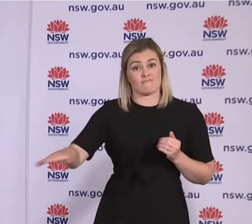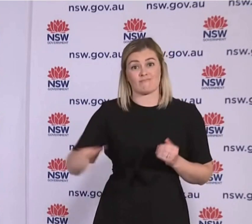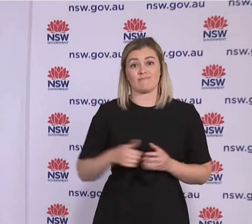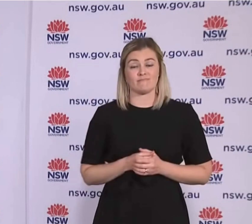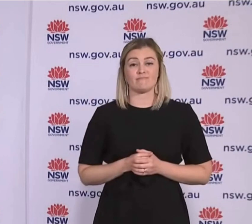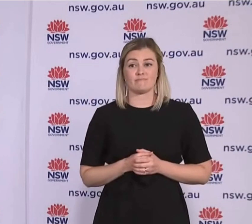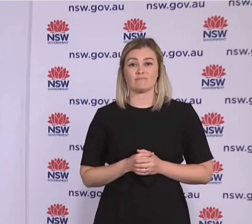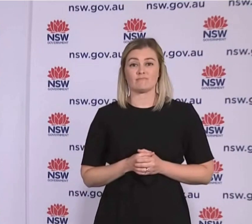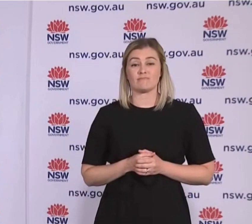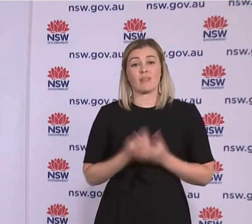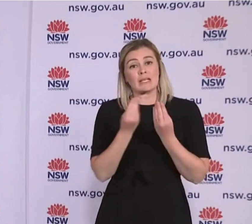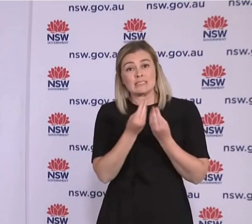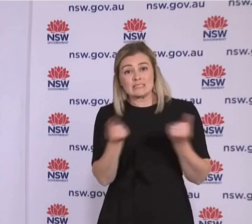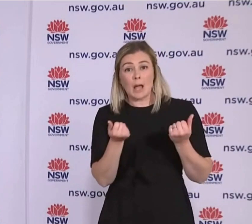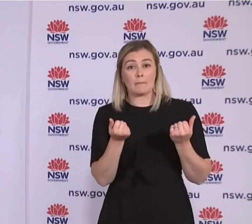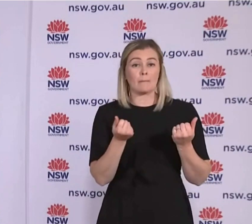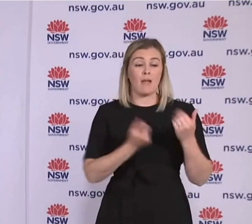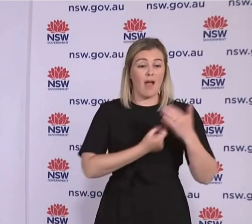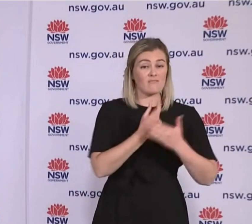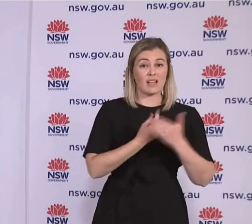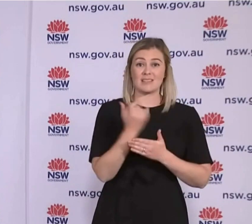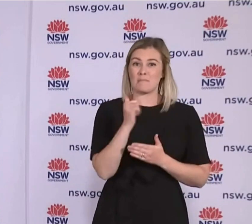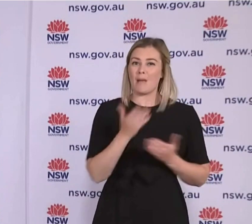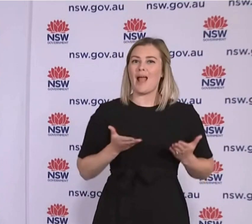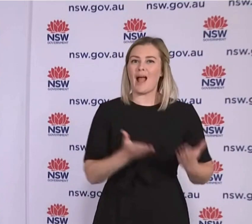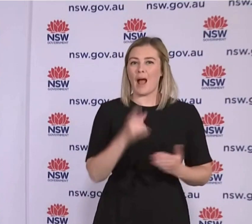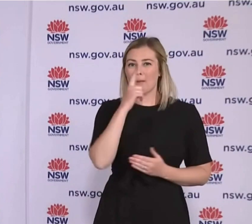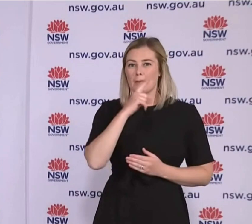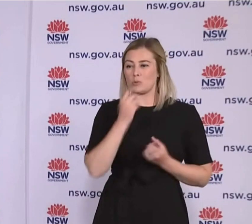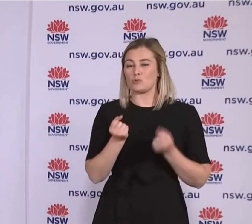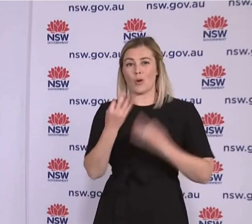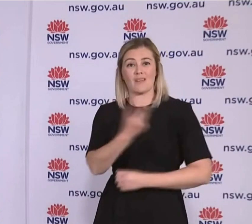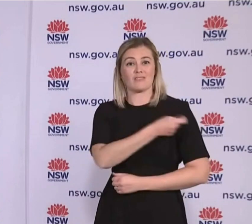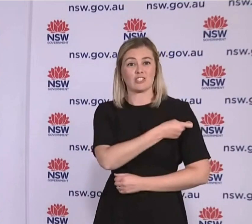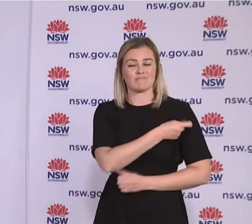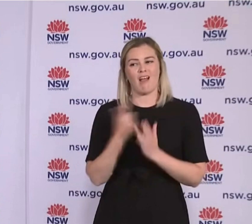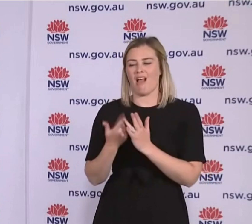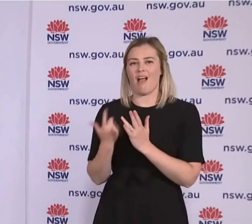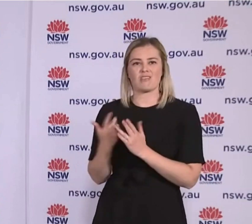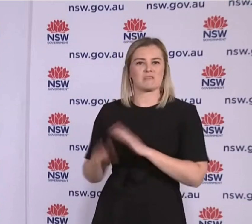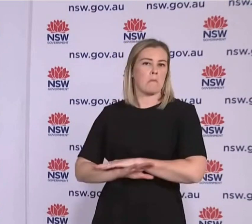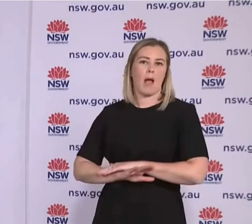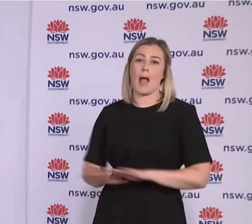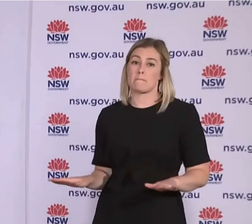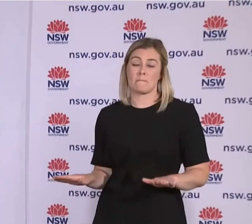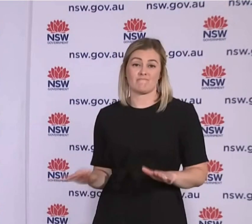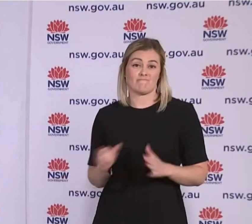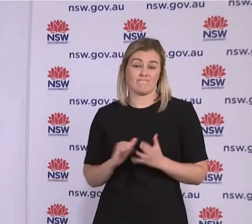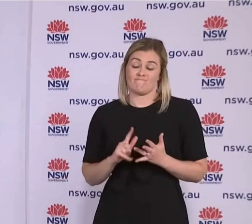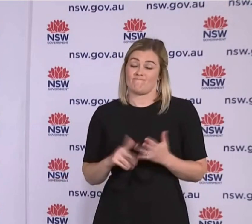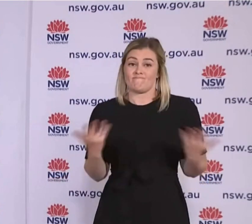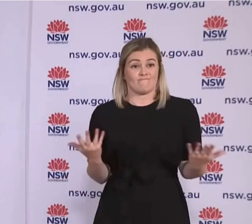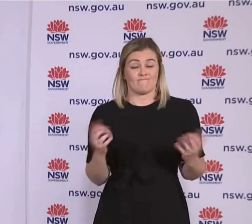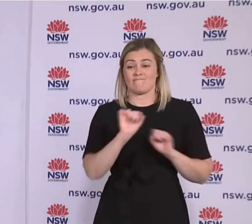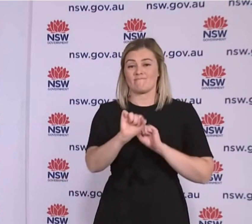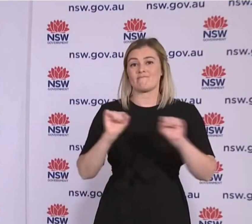or participate in activity, there may be organisations, there may be events which preclude people who aren't vaccinated from attending.